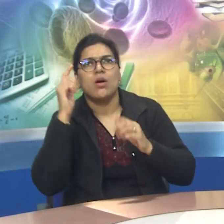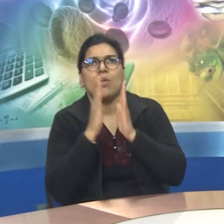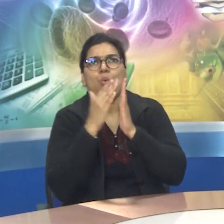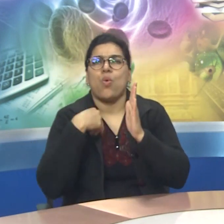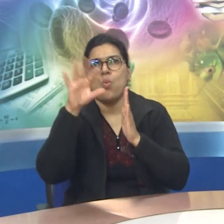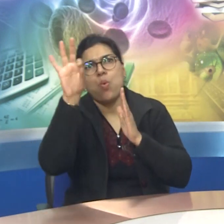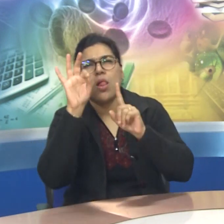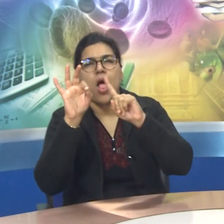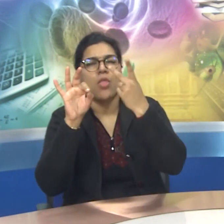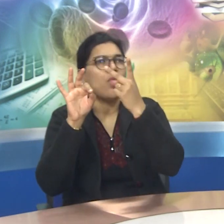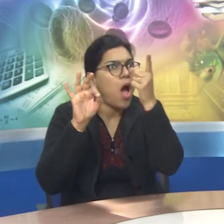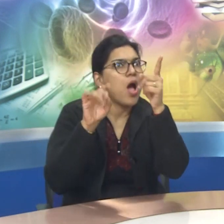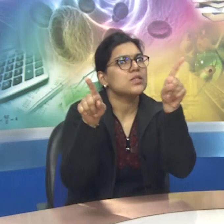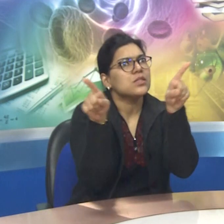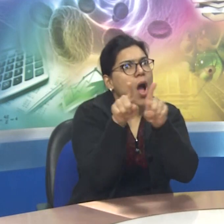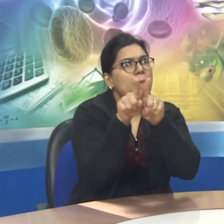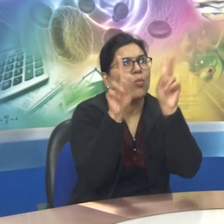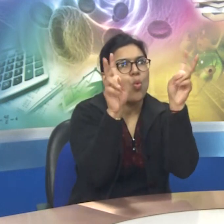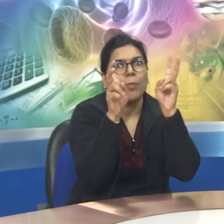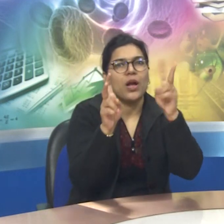it automatically saves the reader's time.